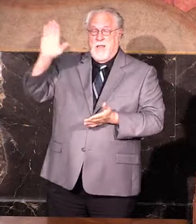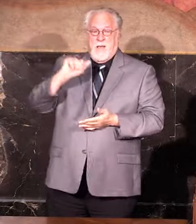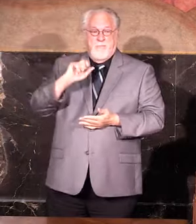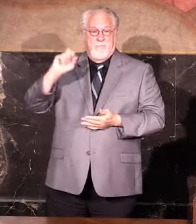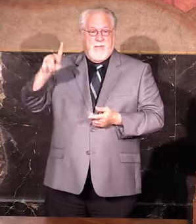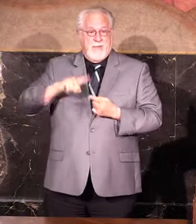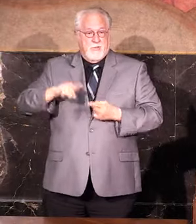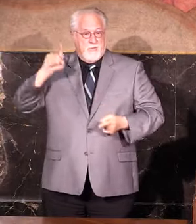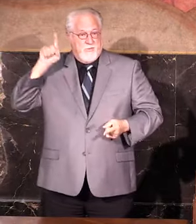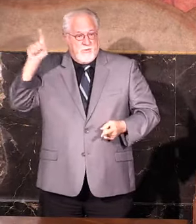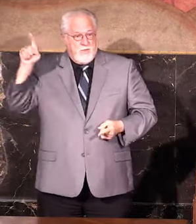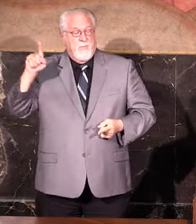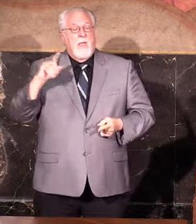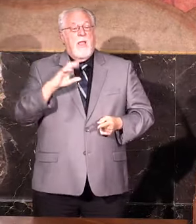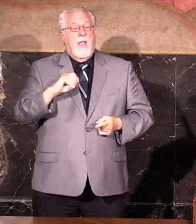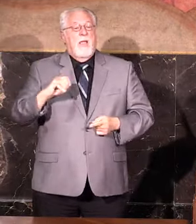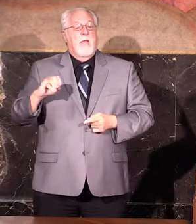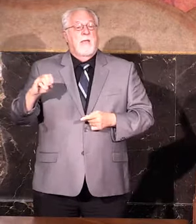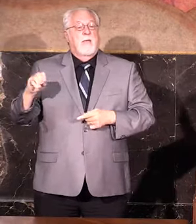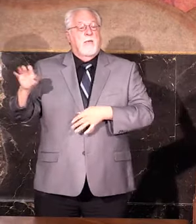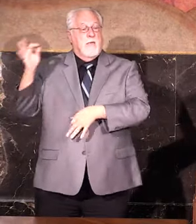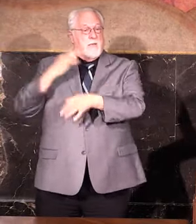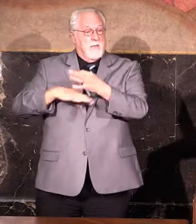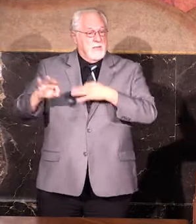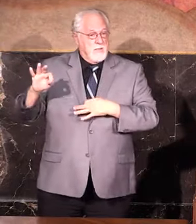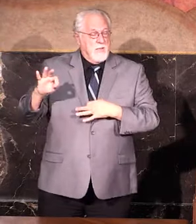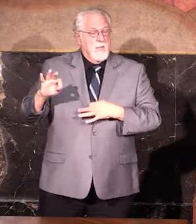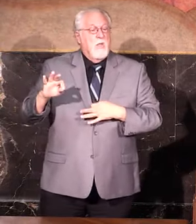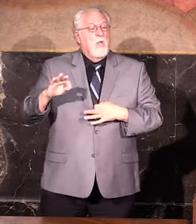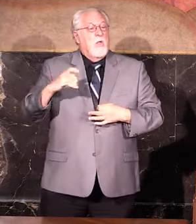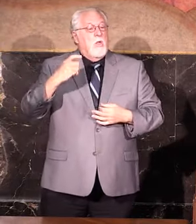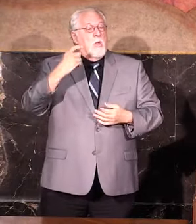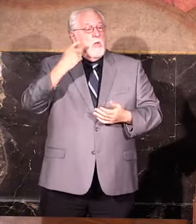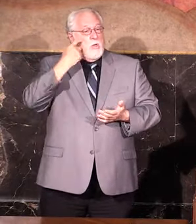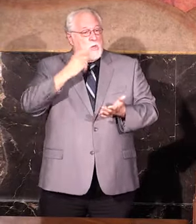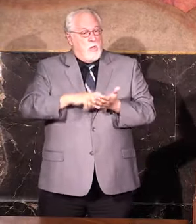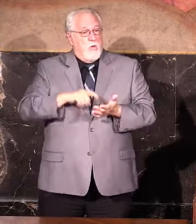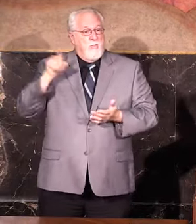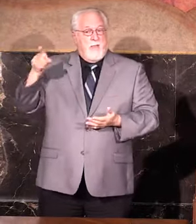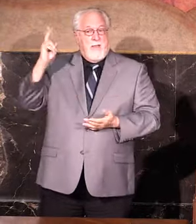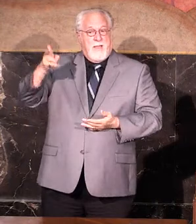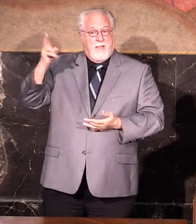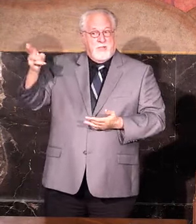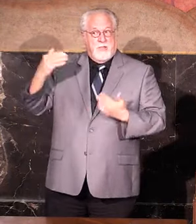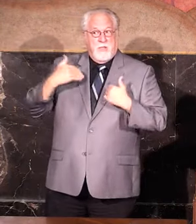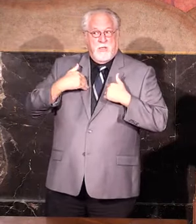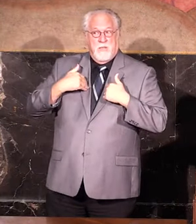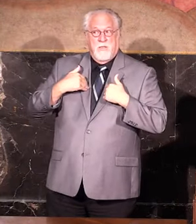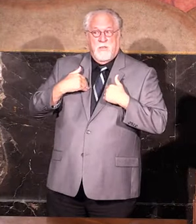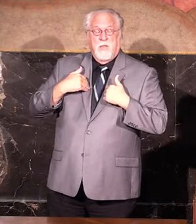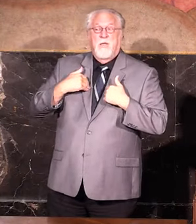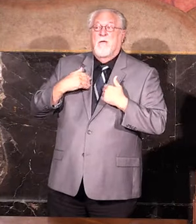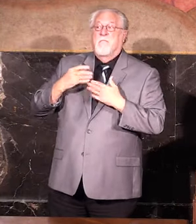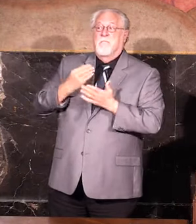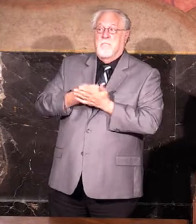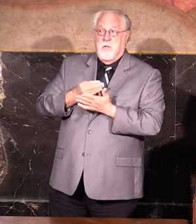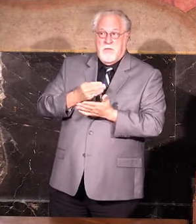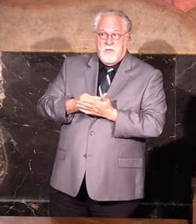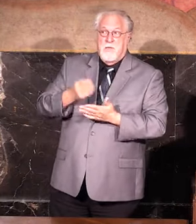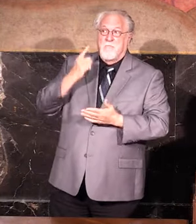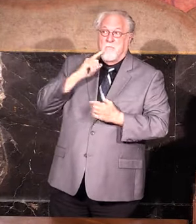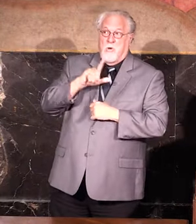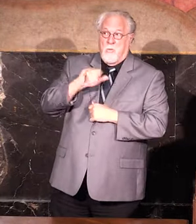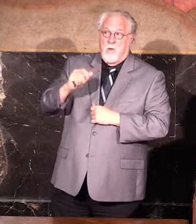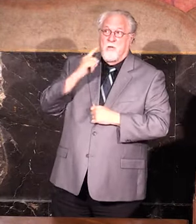them. In exchange, we also know that HHS has some funding available for the state of Louisiana for testing and